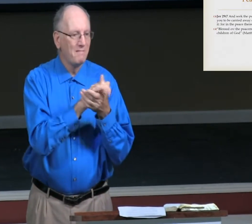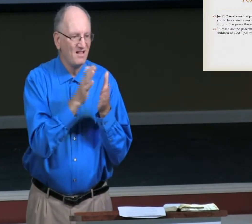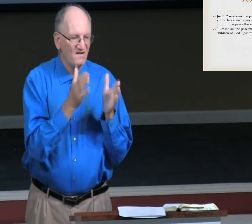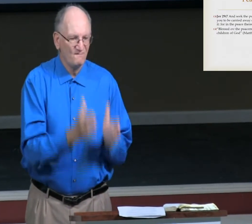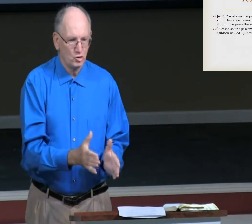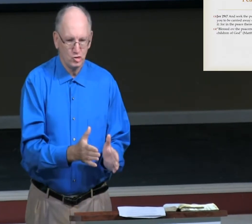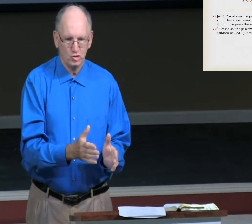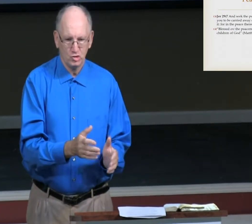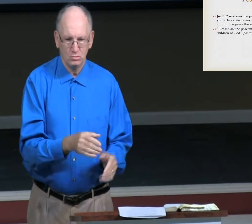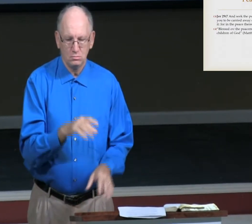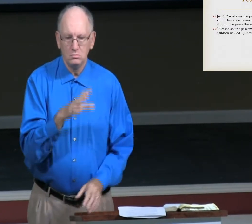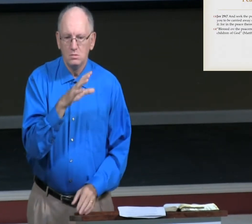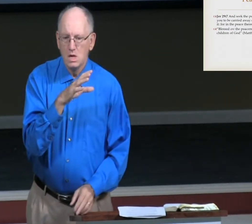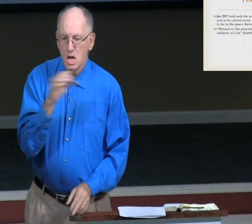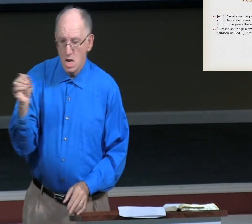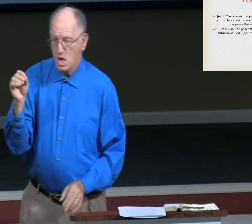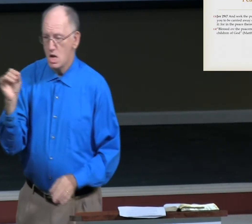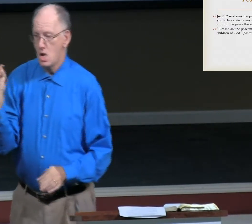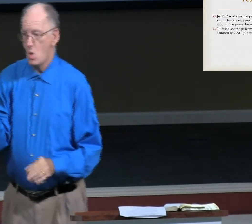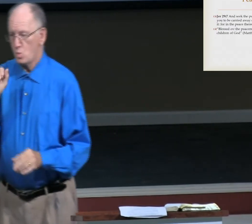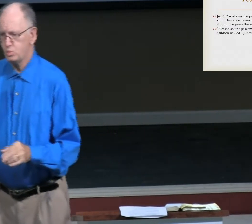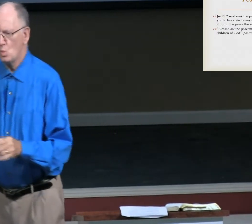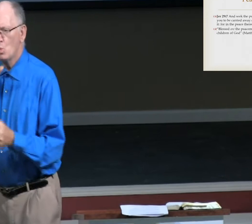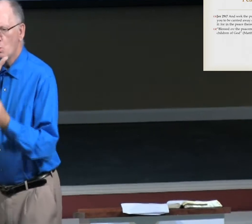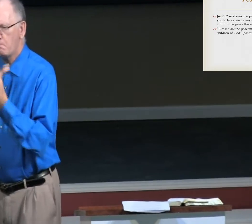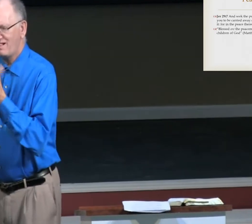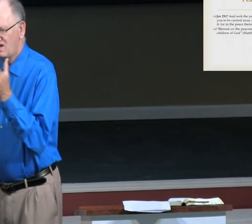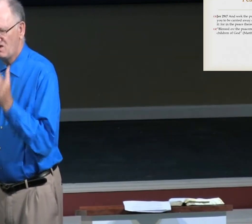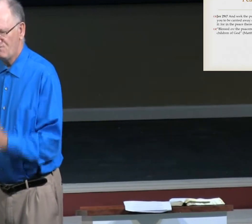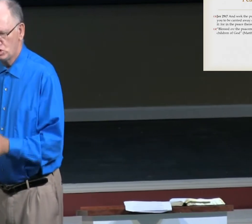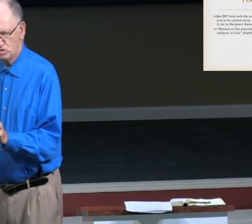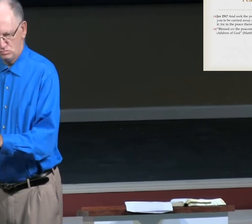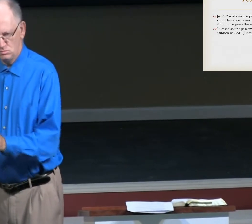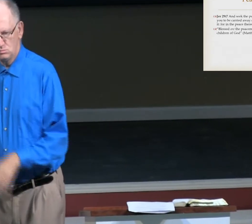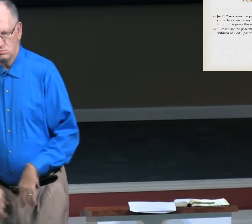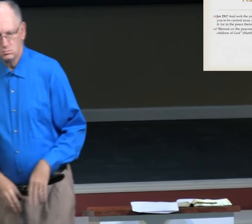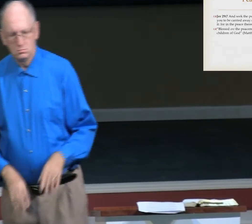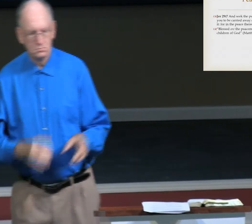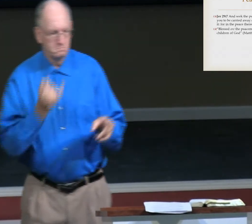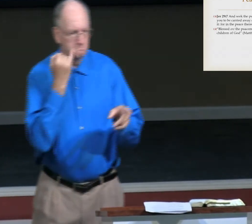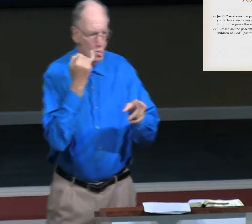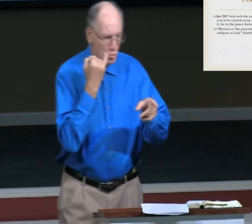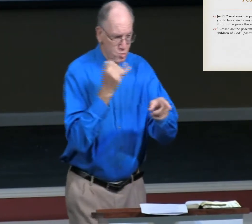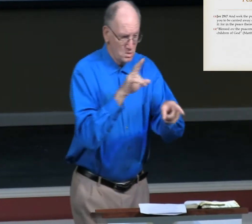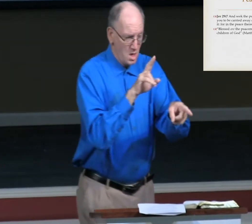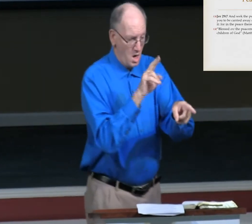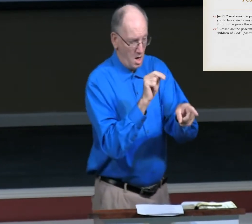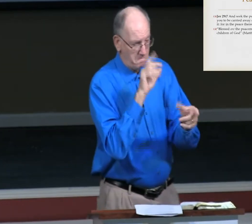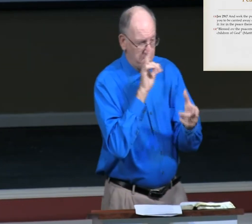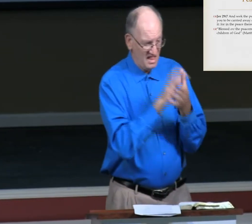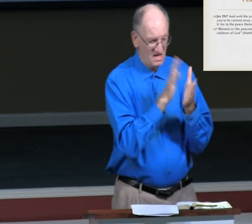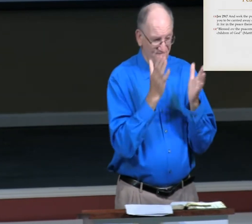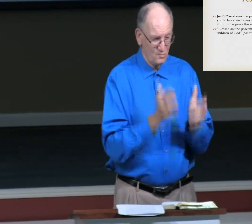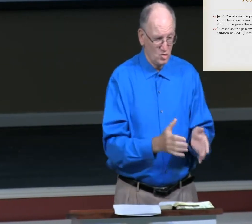need to be peace to the unbelievers and to the believers as well. Now suppose